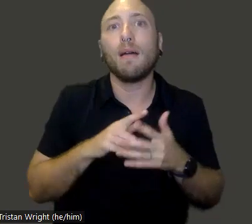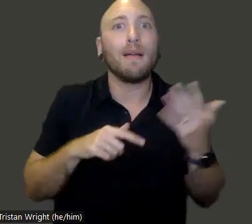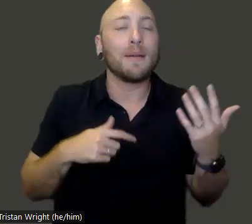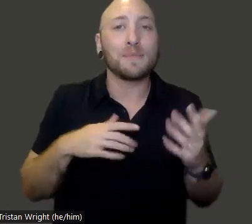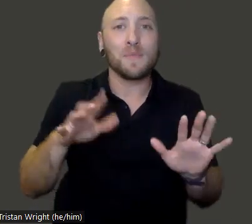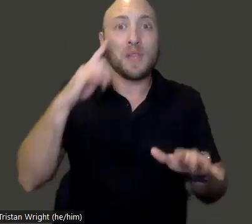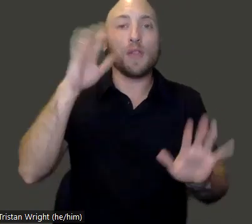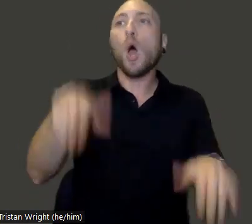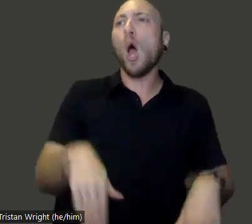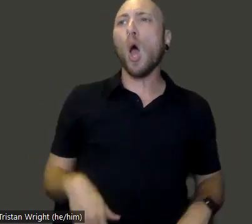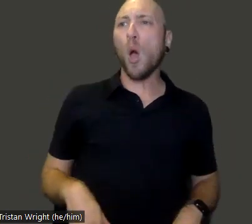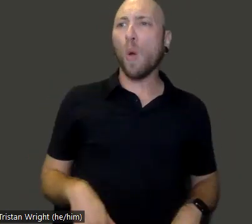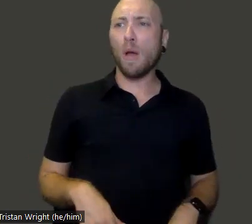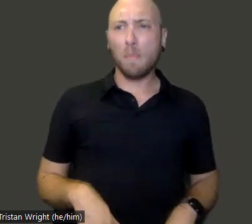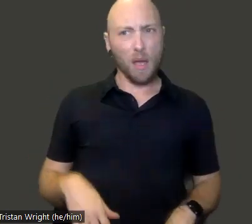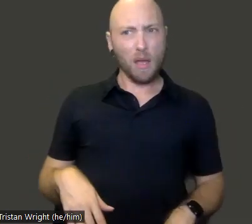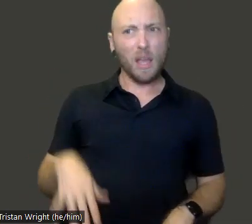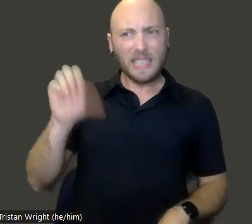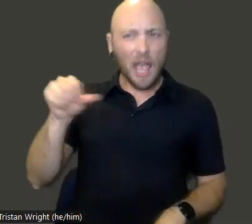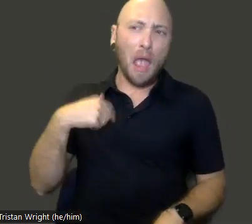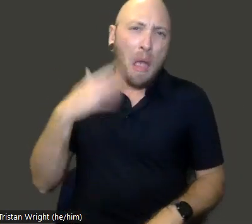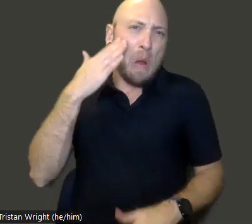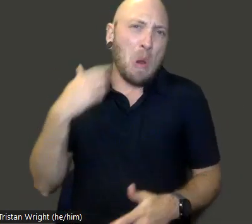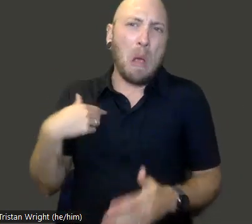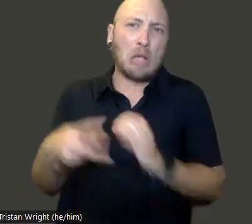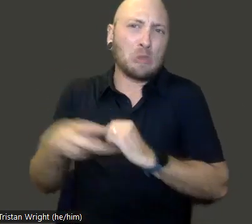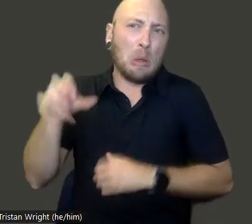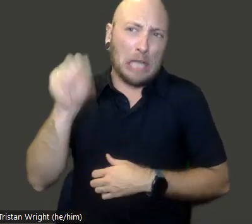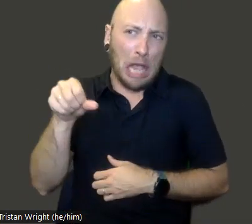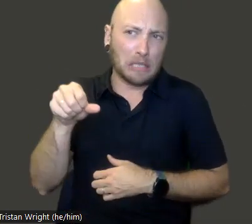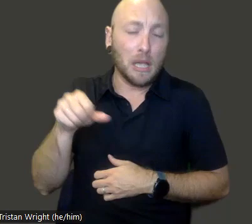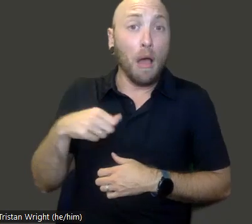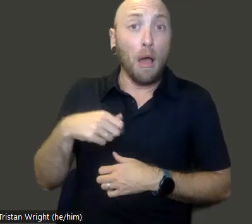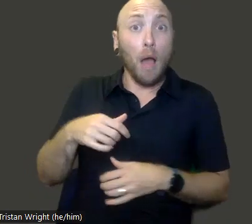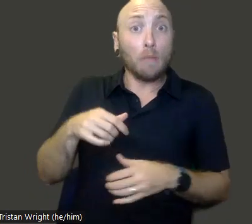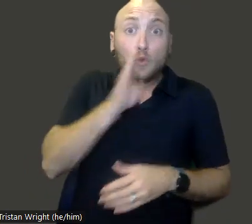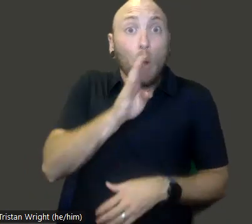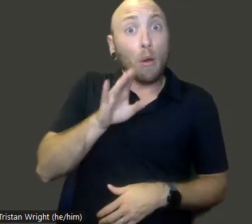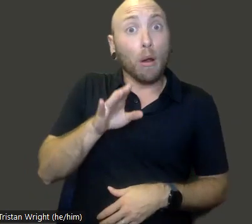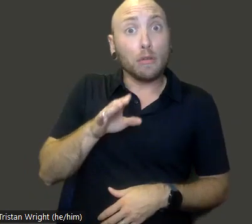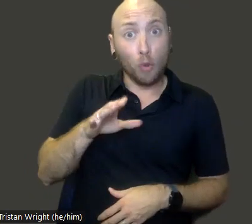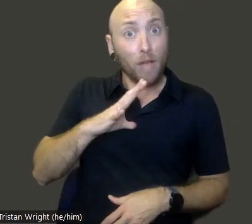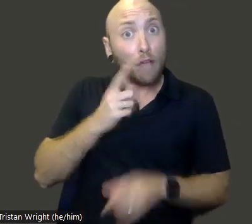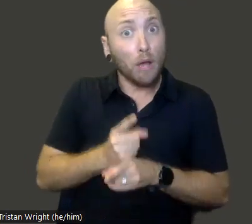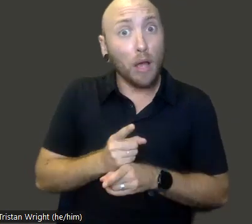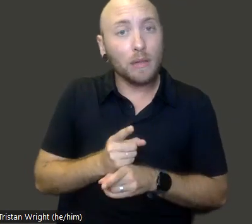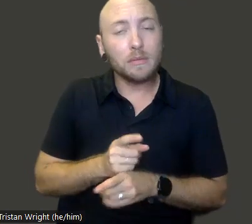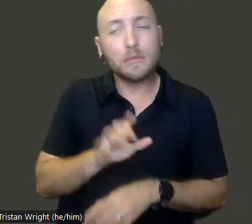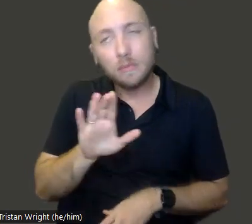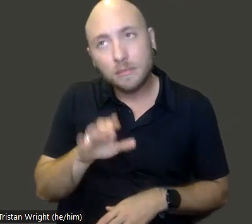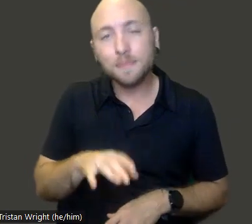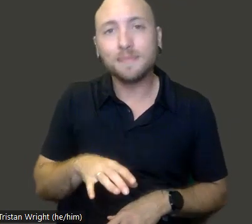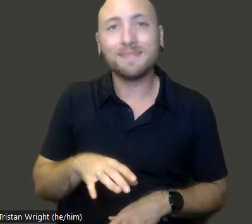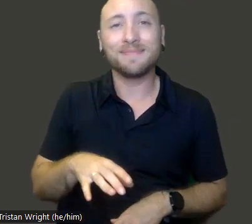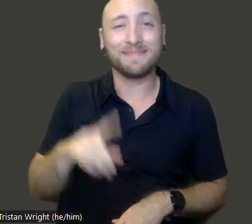it. And you know, and when I finally did sit down and work the steps, probably half of my 8-step list were